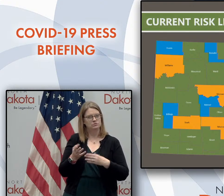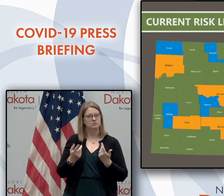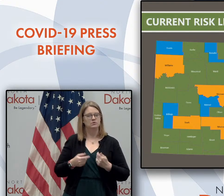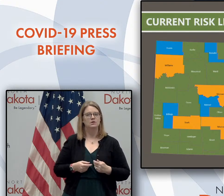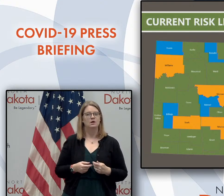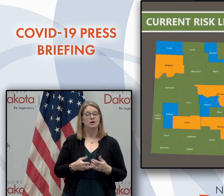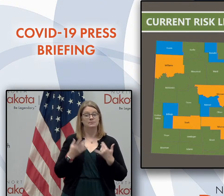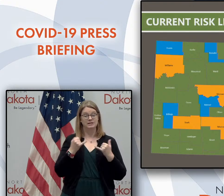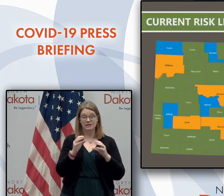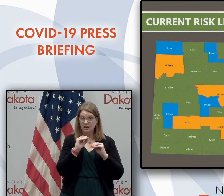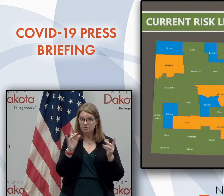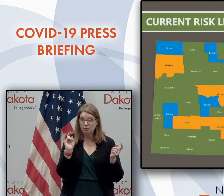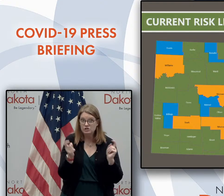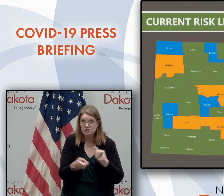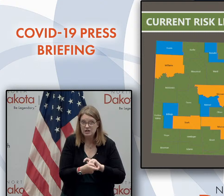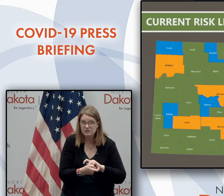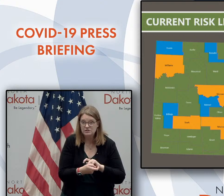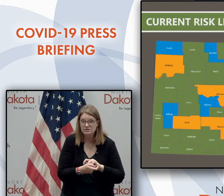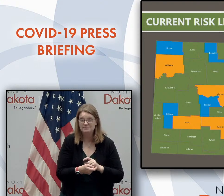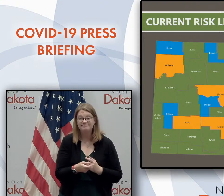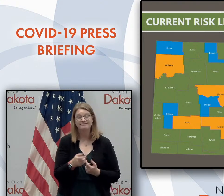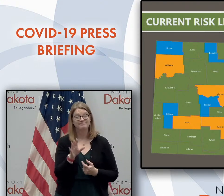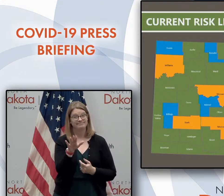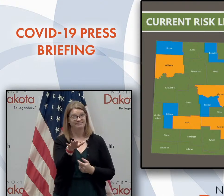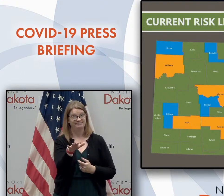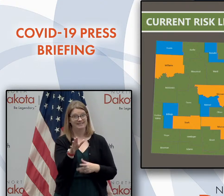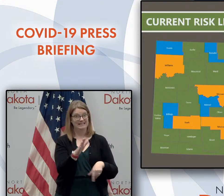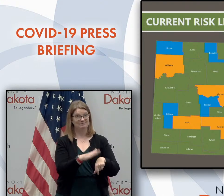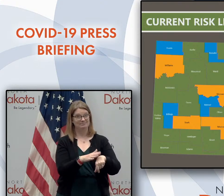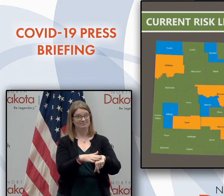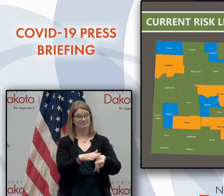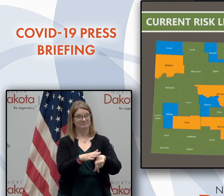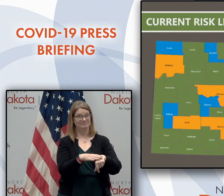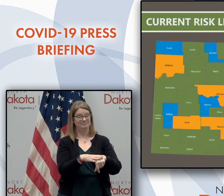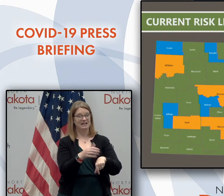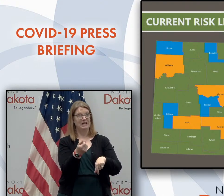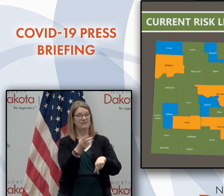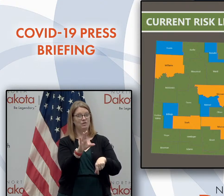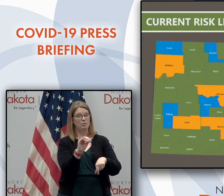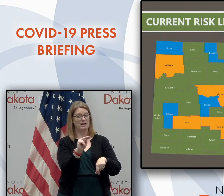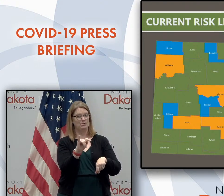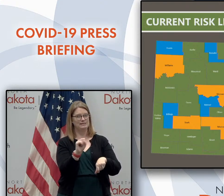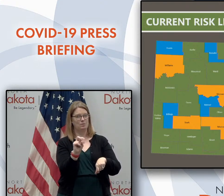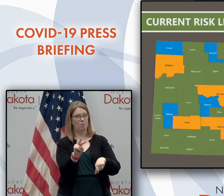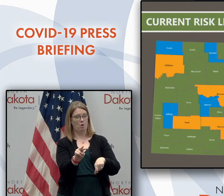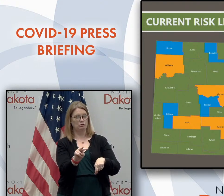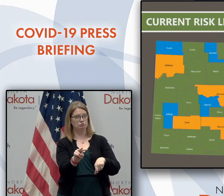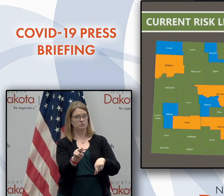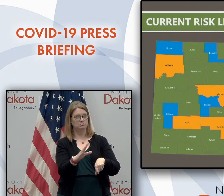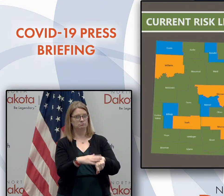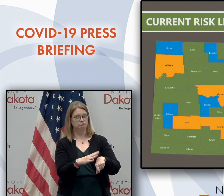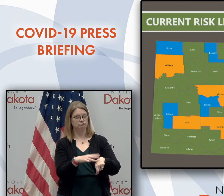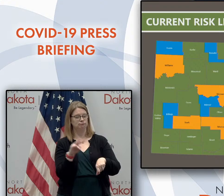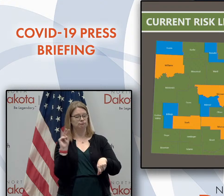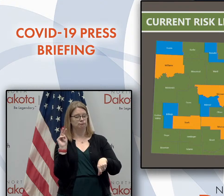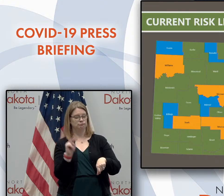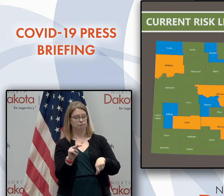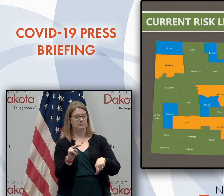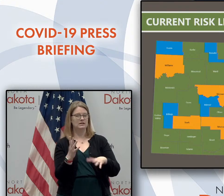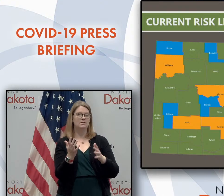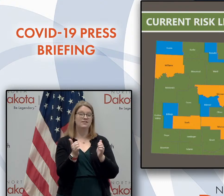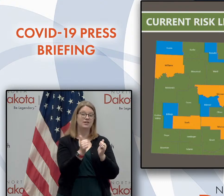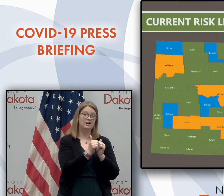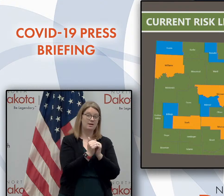any changes, we do have a couple of counties that we're putting a particular eye on that have a combination